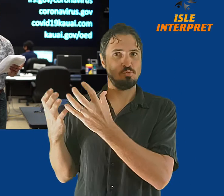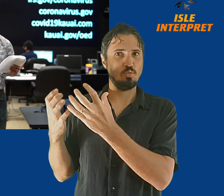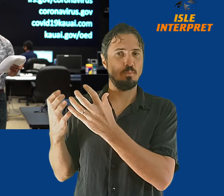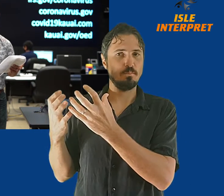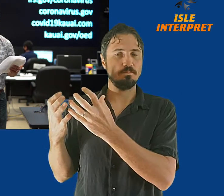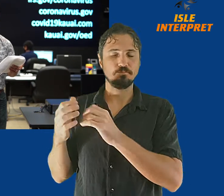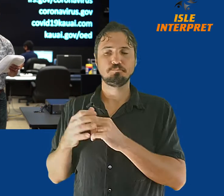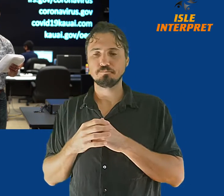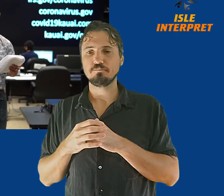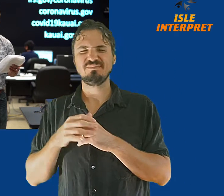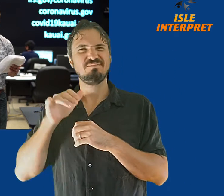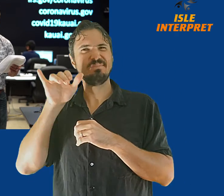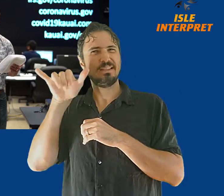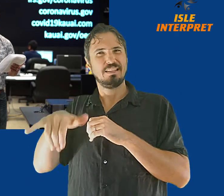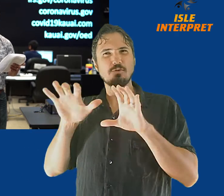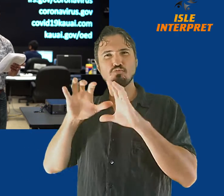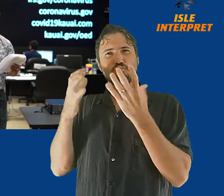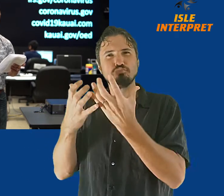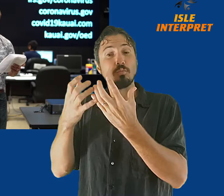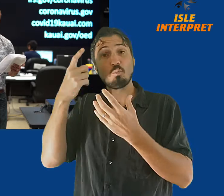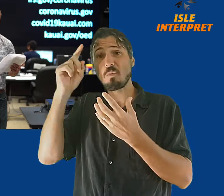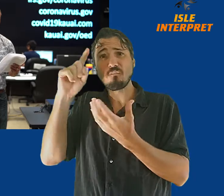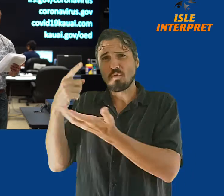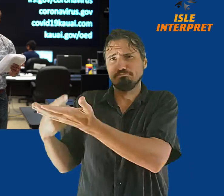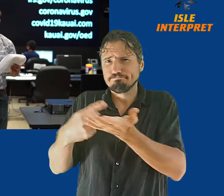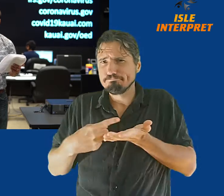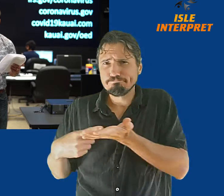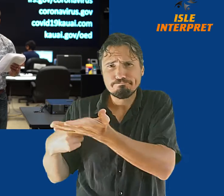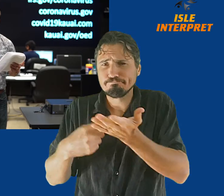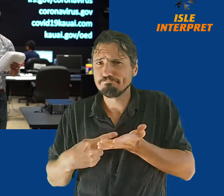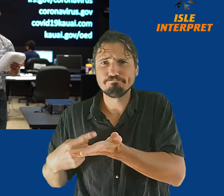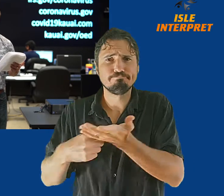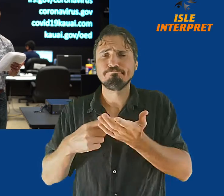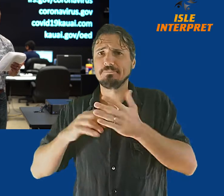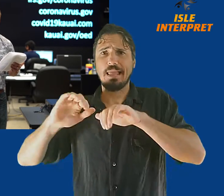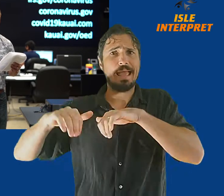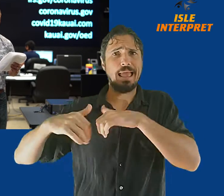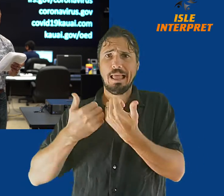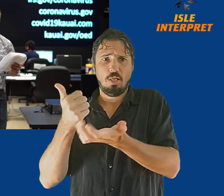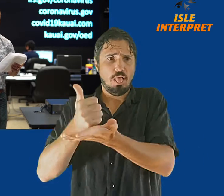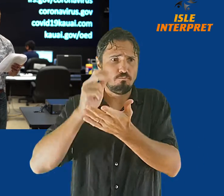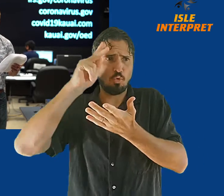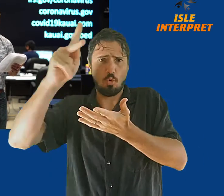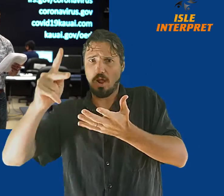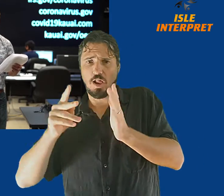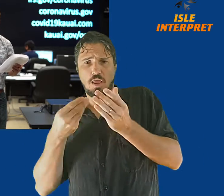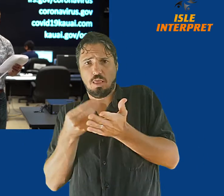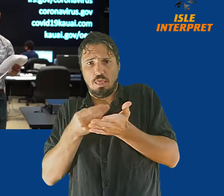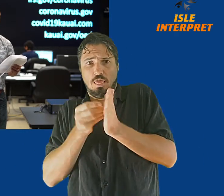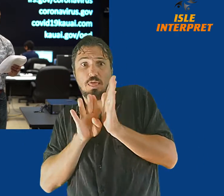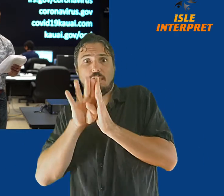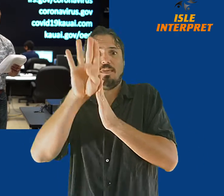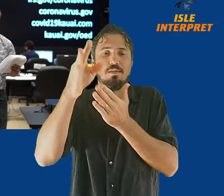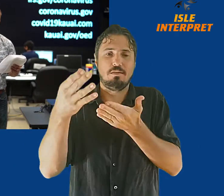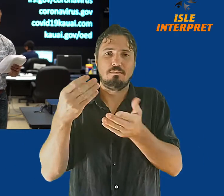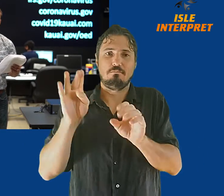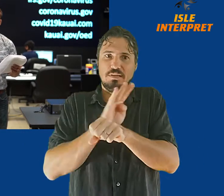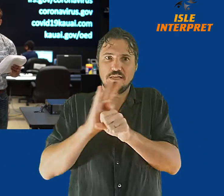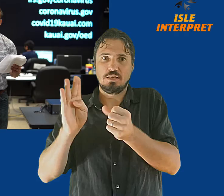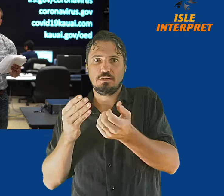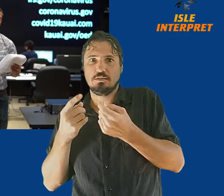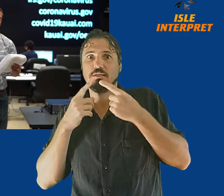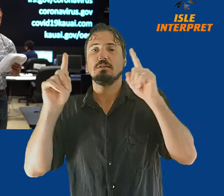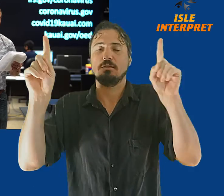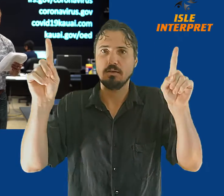the Office of Economic Development, the Kauai Chamber of Commerce, Kauai Visitors Bureau, and Kauai Economic